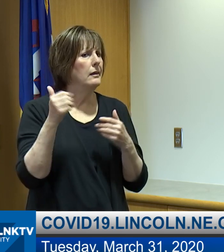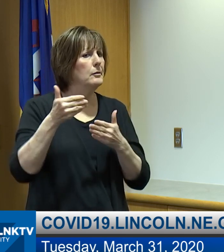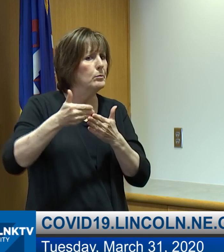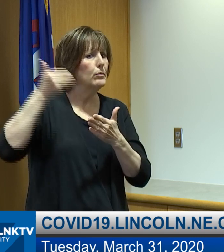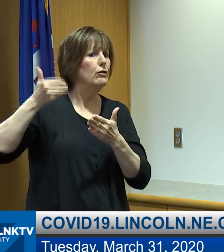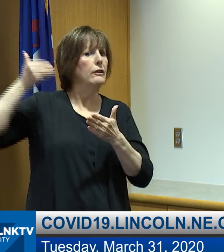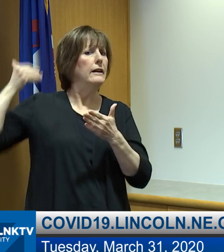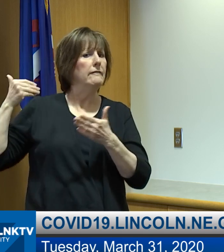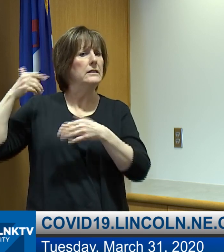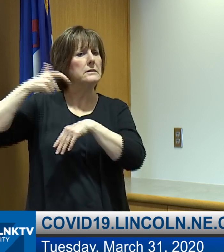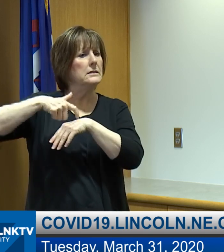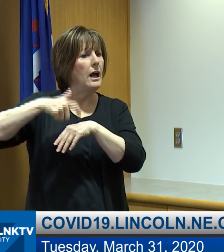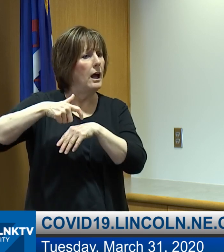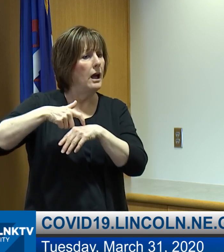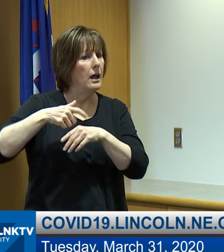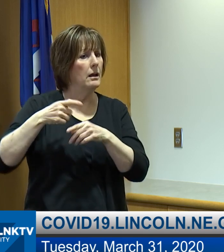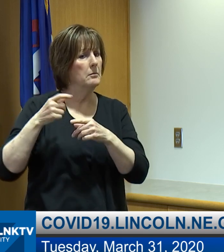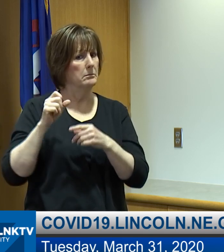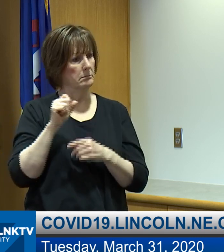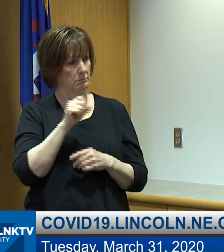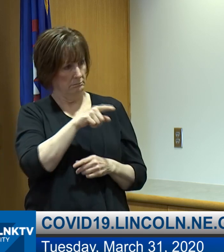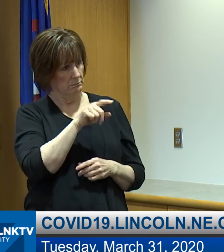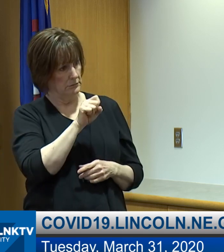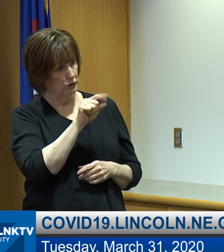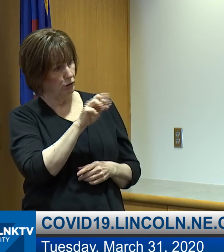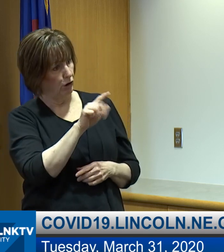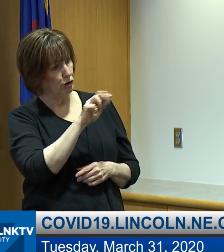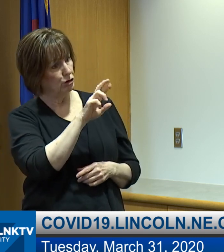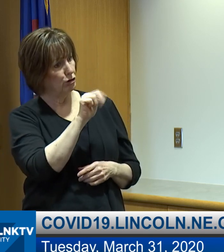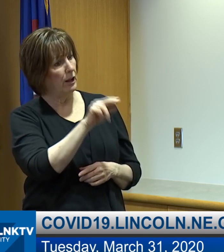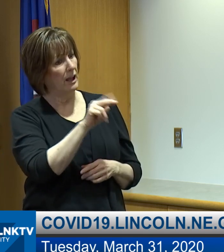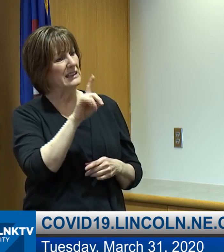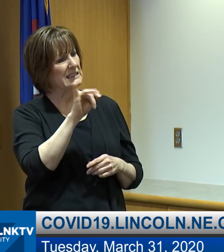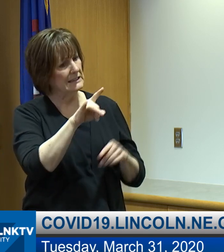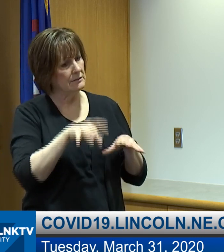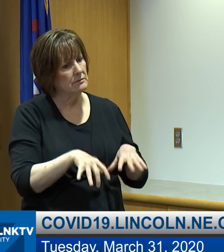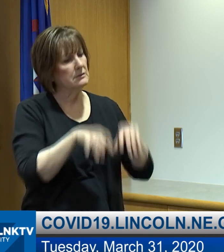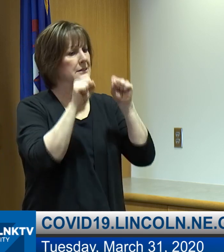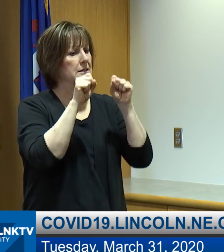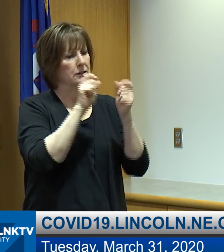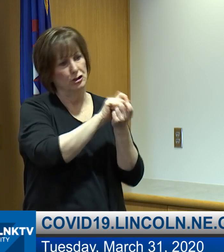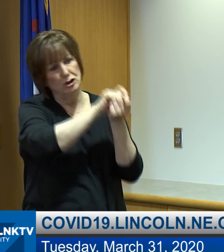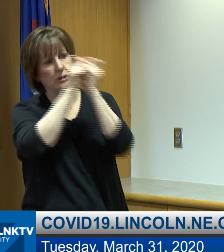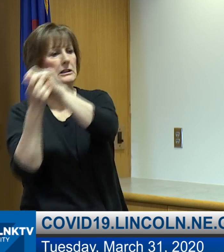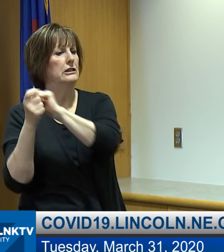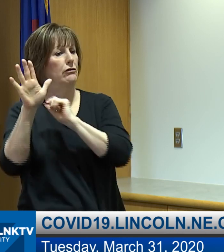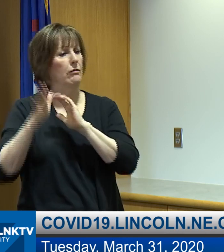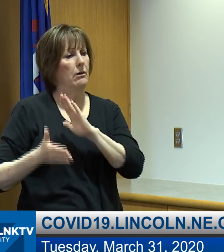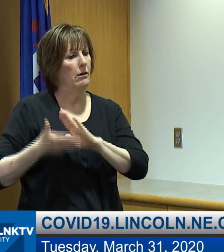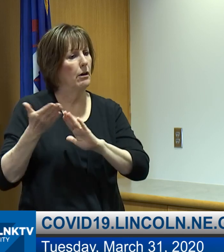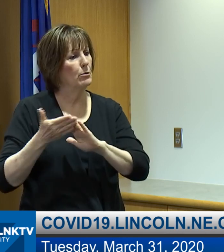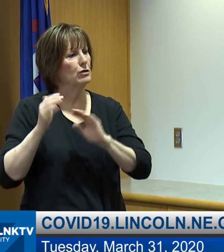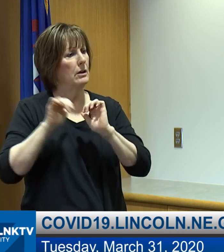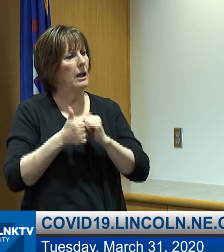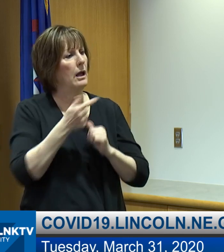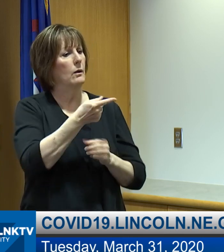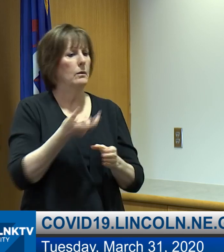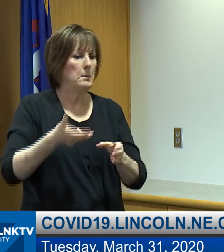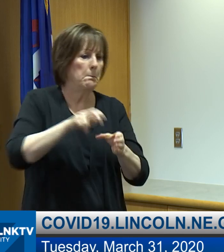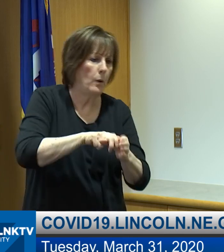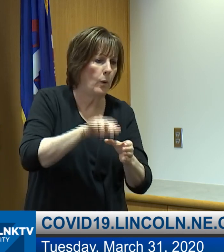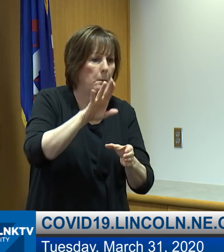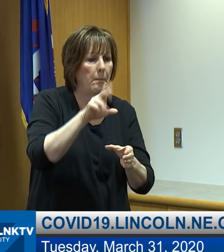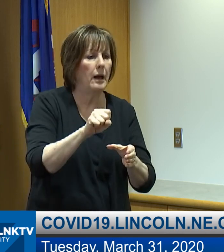previous times when StarTran has undertaken sort of an overhaul in its operations here with how you're boarding the